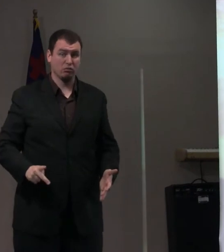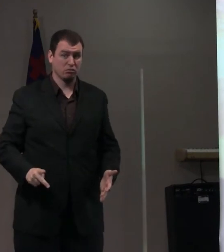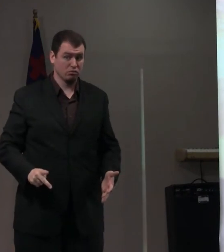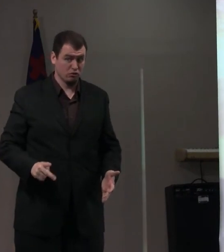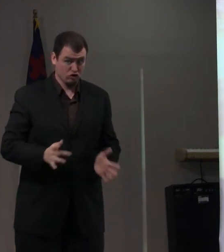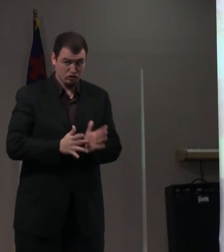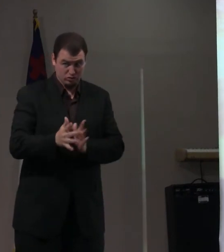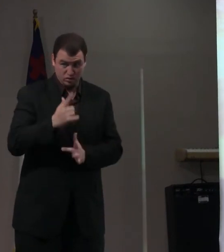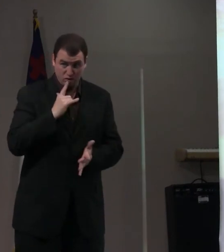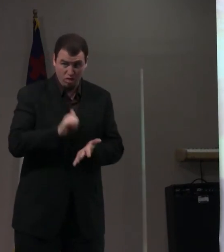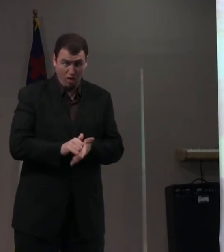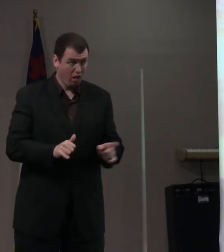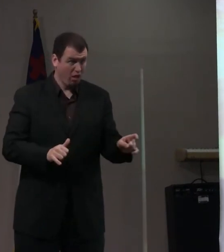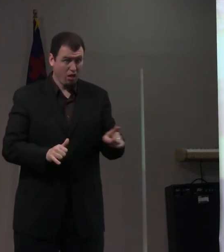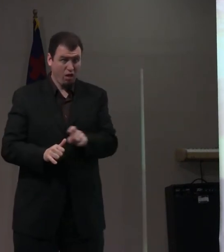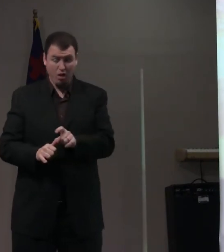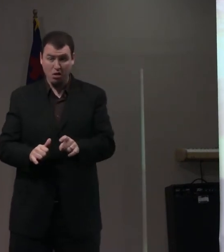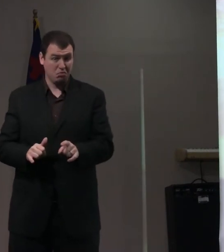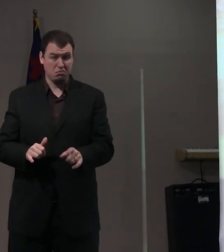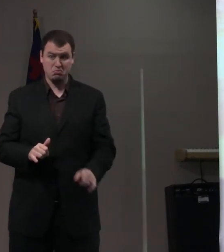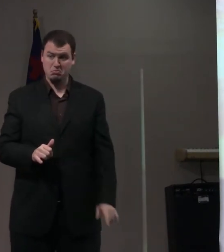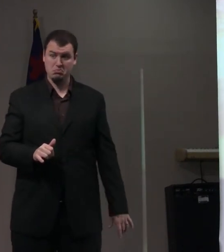To become the new king?